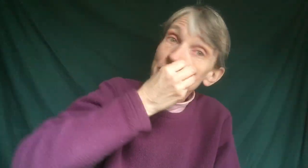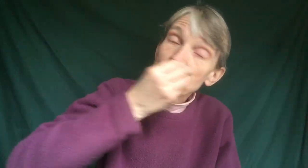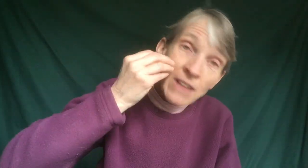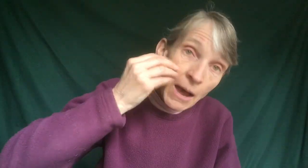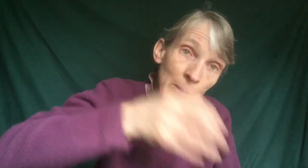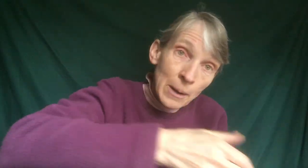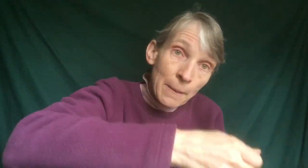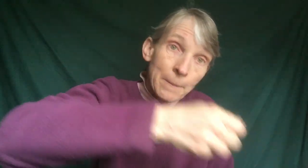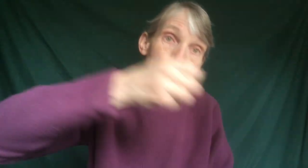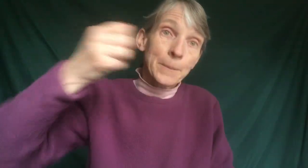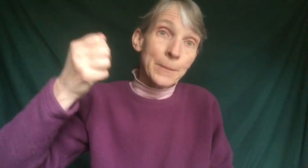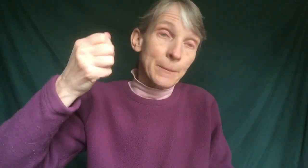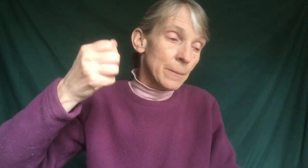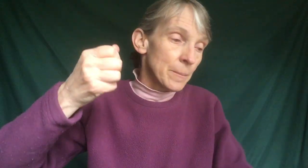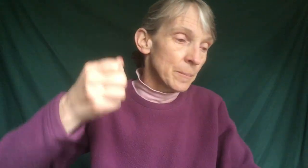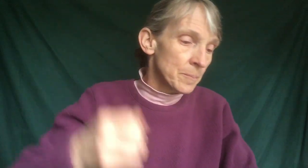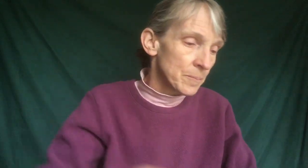the flower.